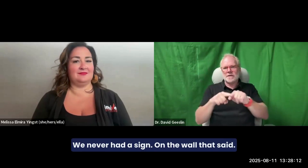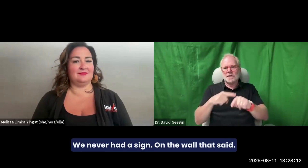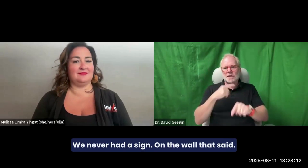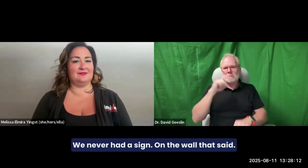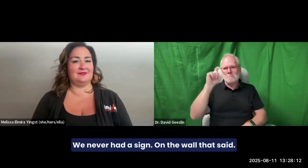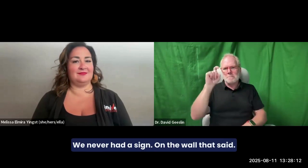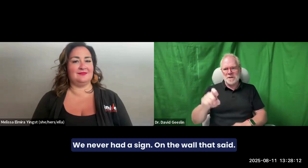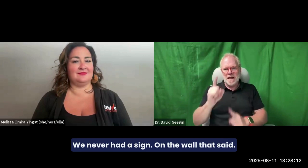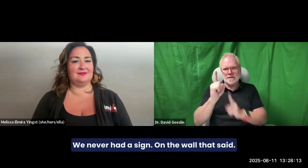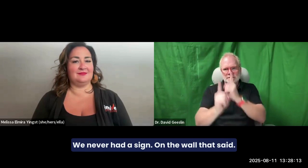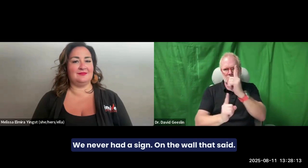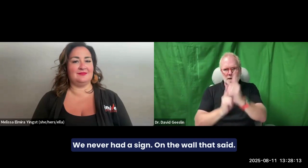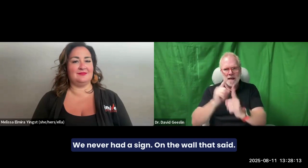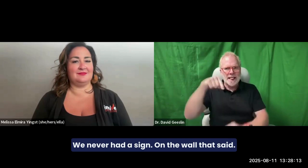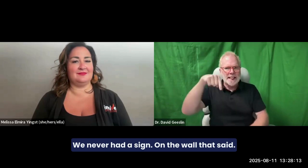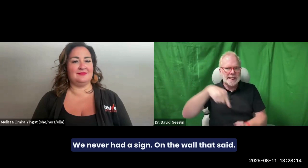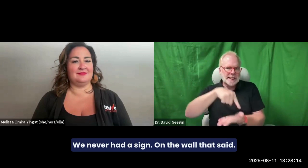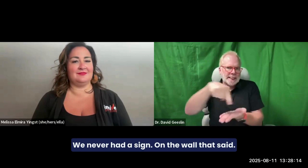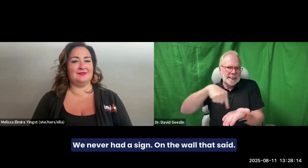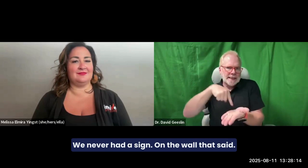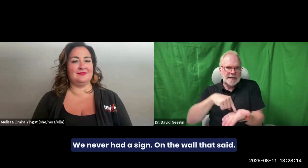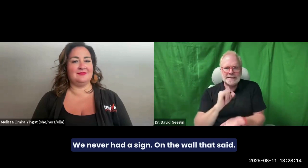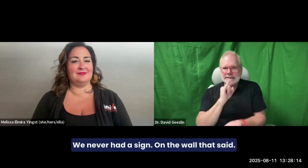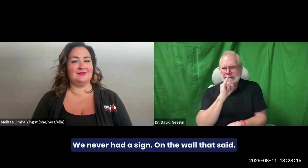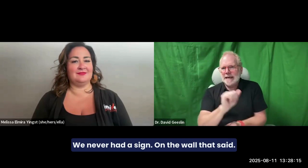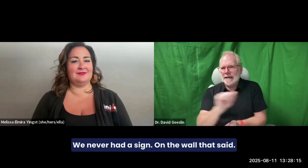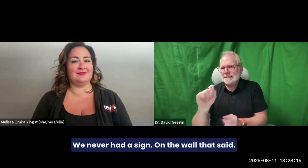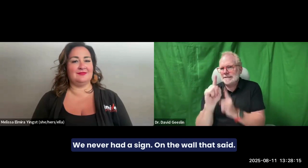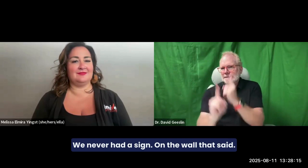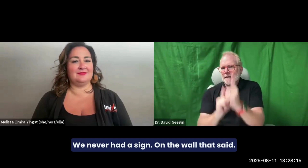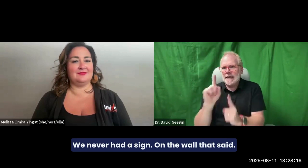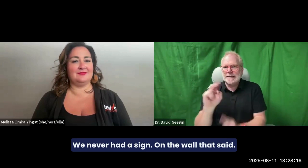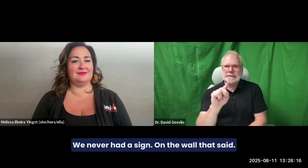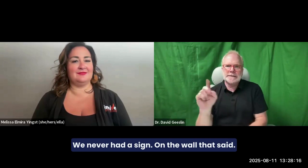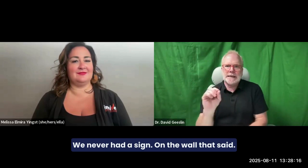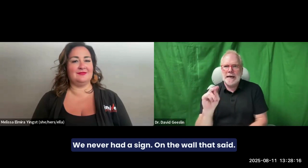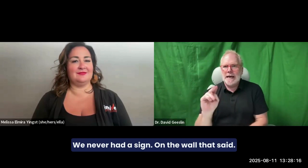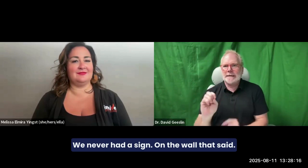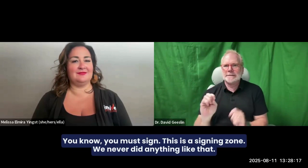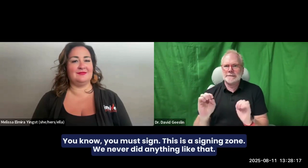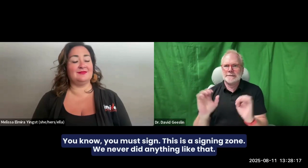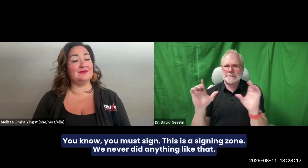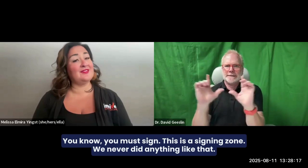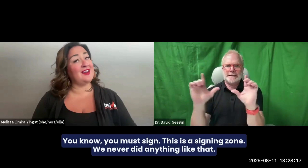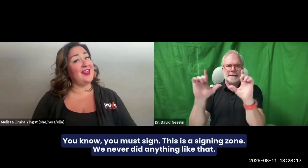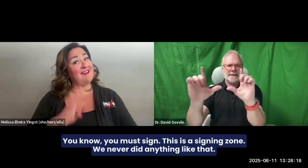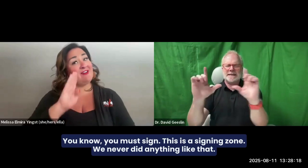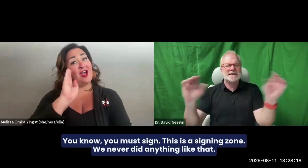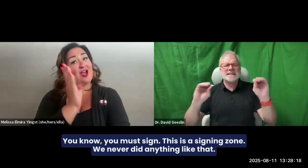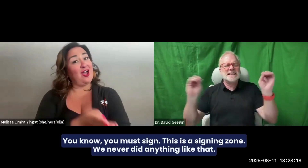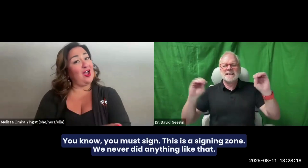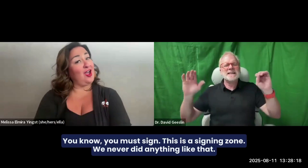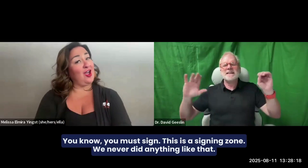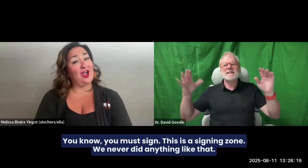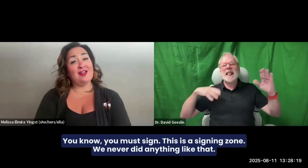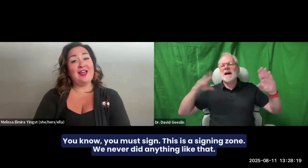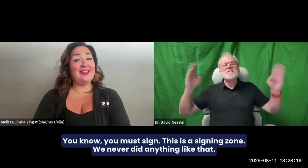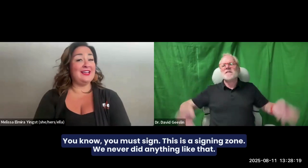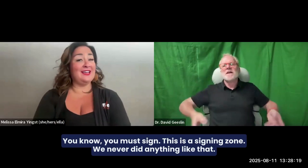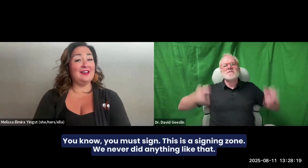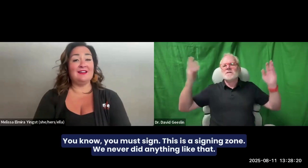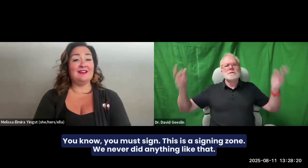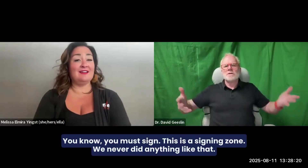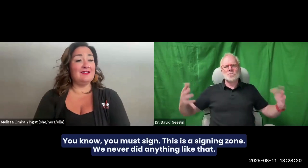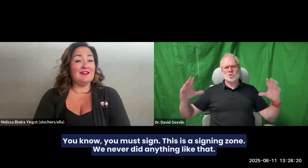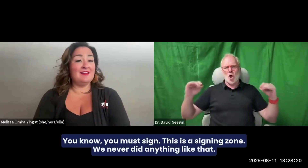superintendent. We never had a sign on the wall that said, you must sign. This